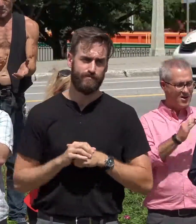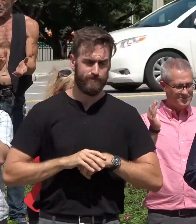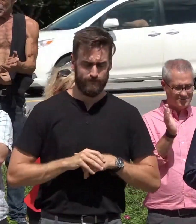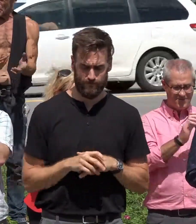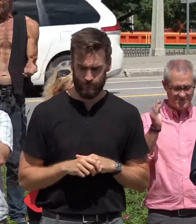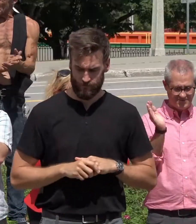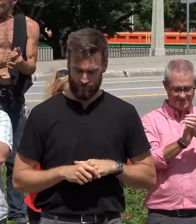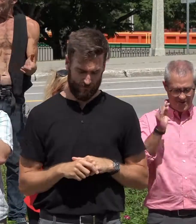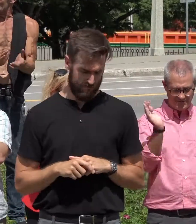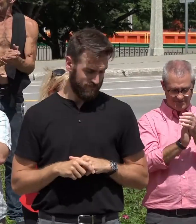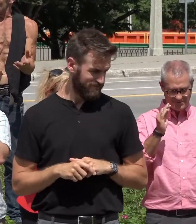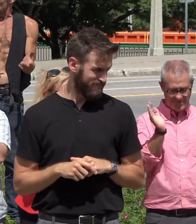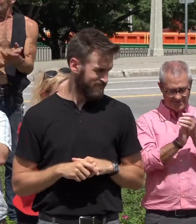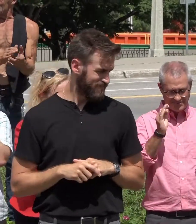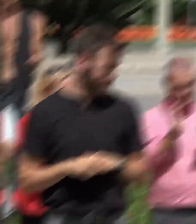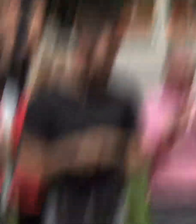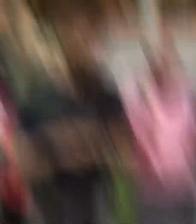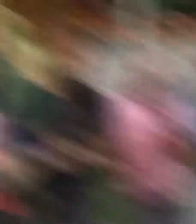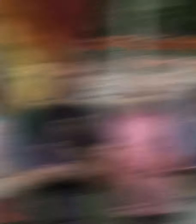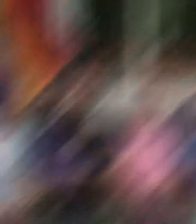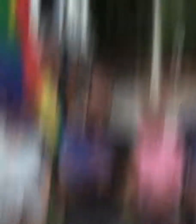beaucoup. Thank you.